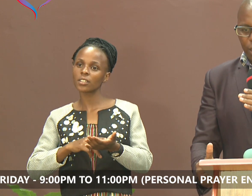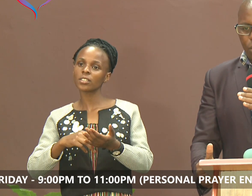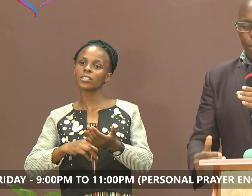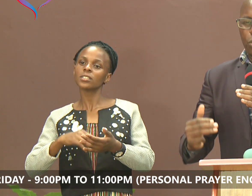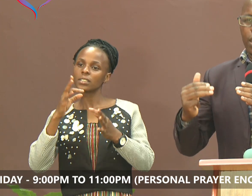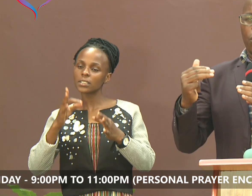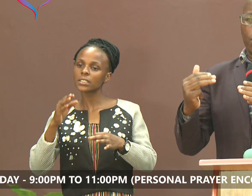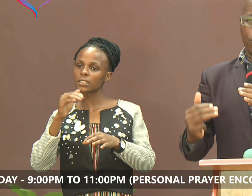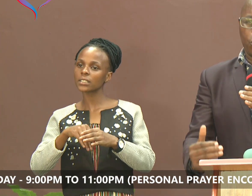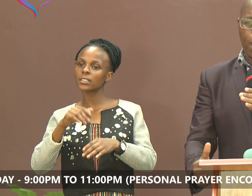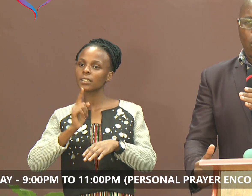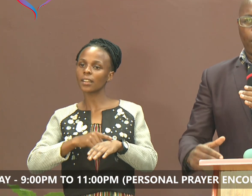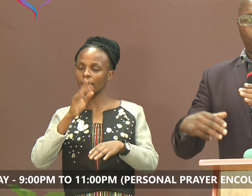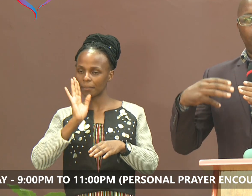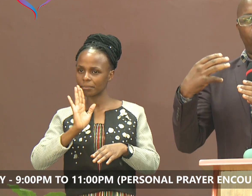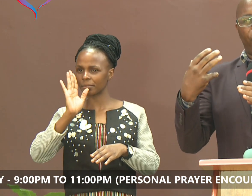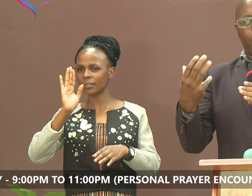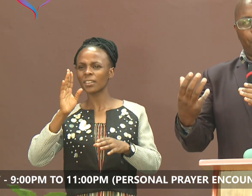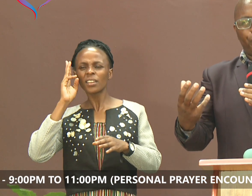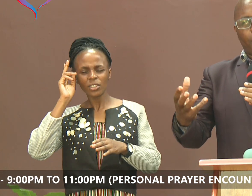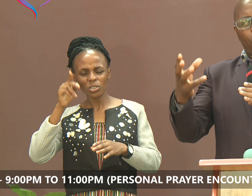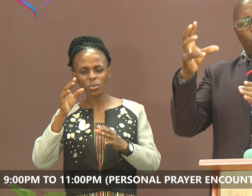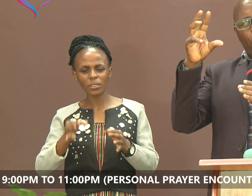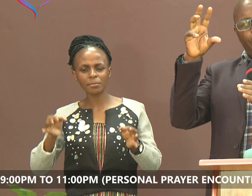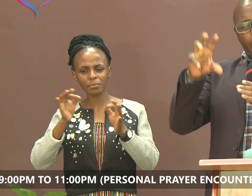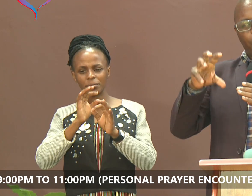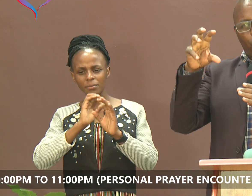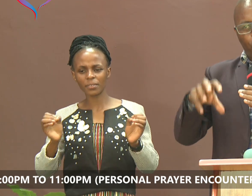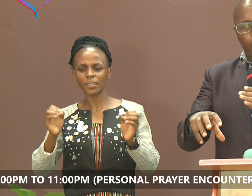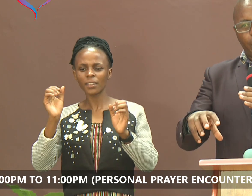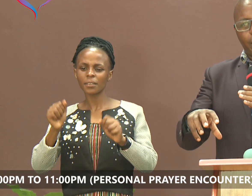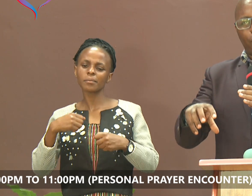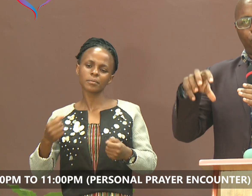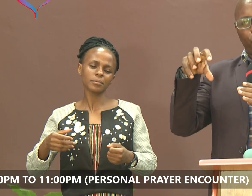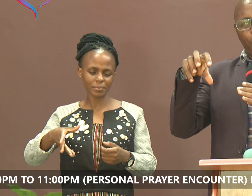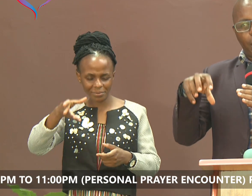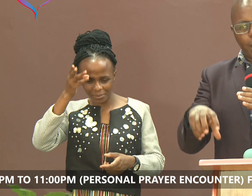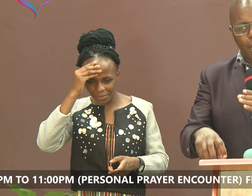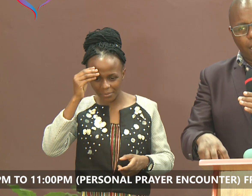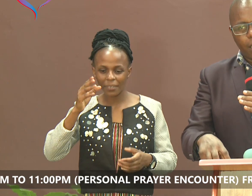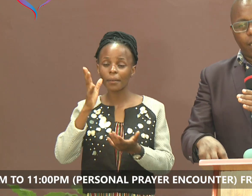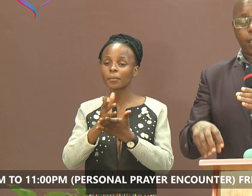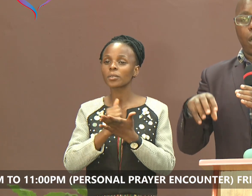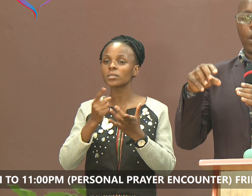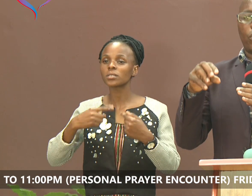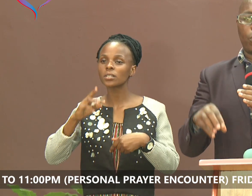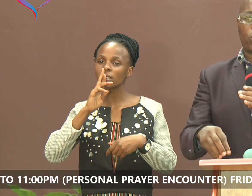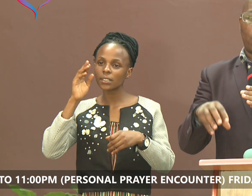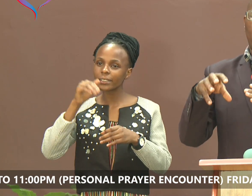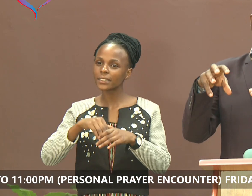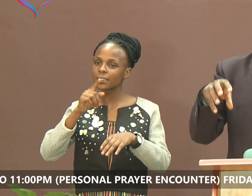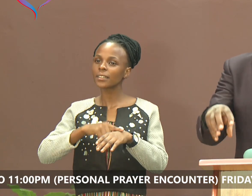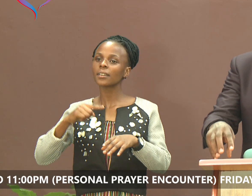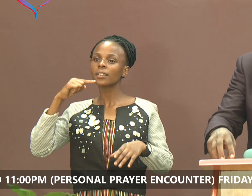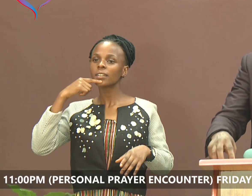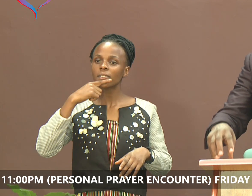irrelevant obato genda kuganyurwa obato genda kufunamu ne olwo kuba age mwetuli ya social media ne sawe eno tubatuka